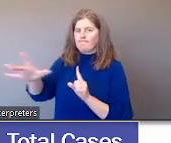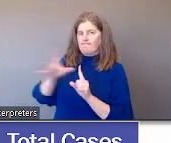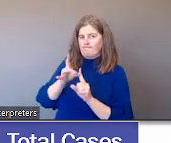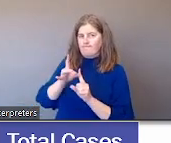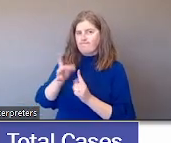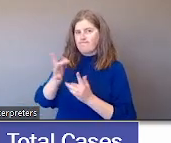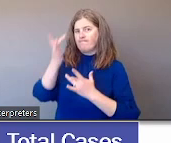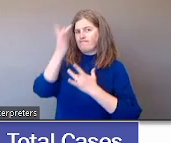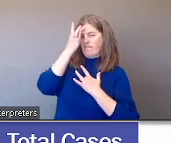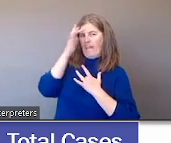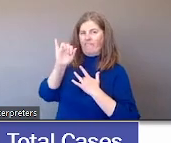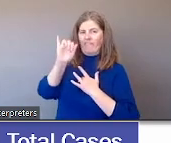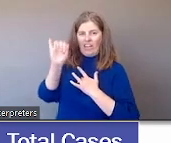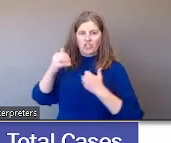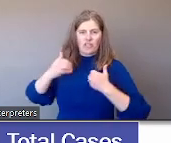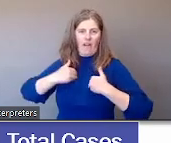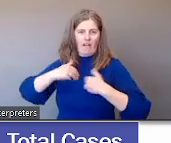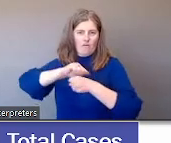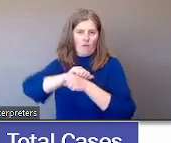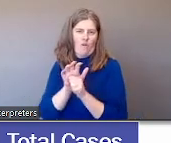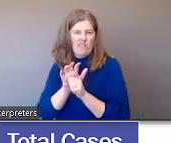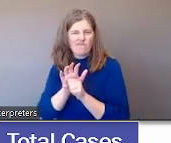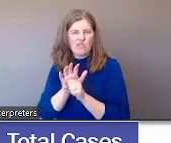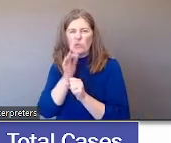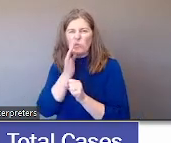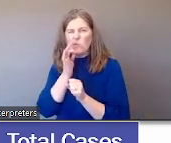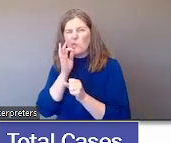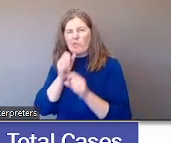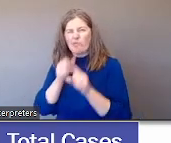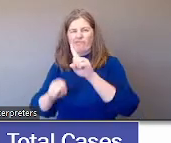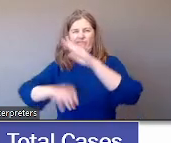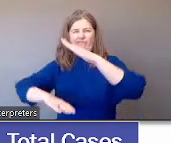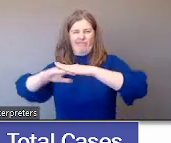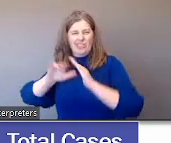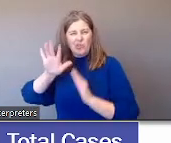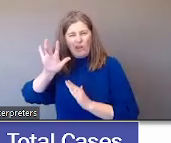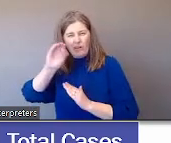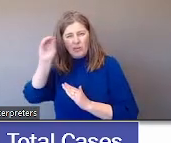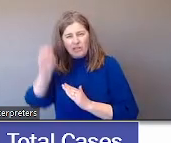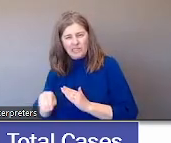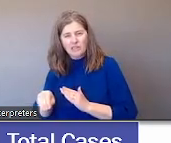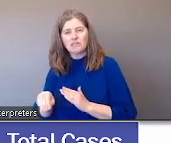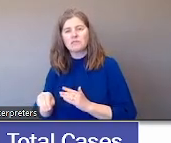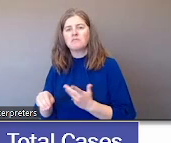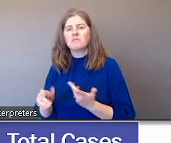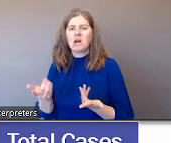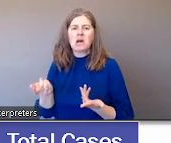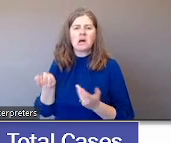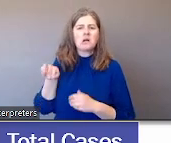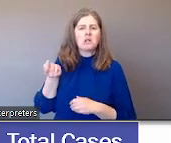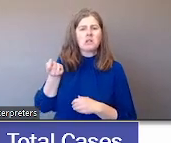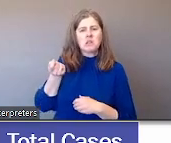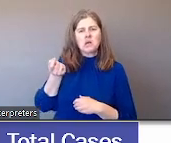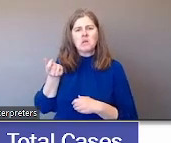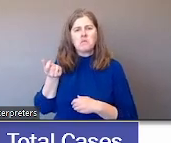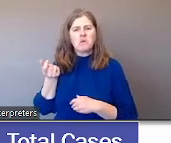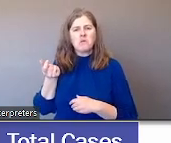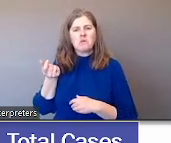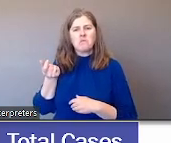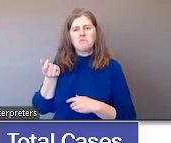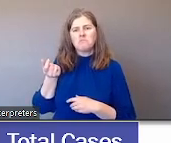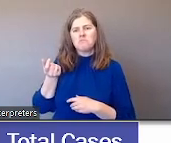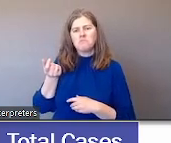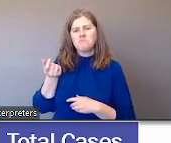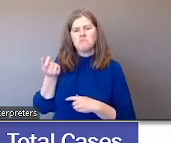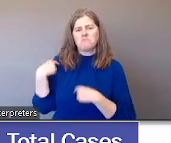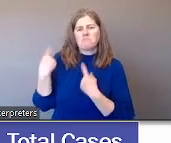with COVID. But you can see that we're a little over a quarter of the number of cases in the last 7